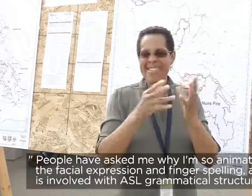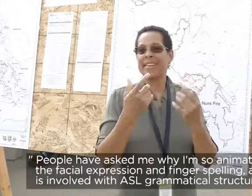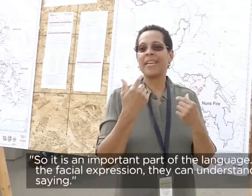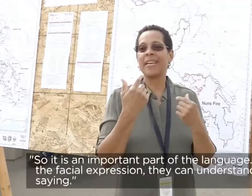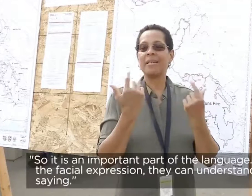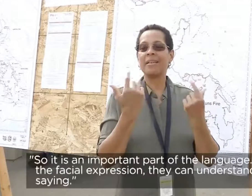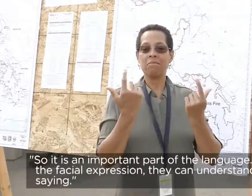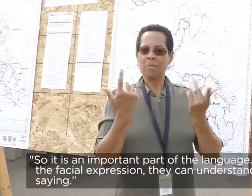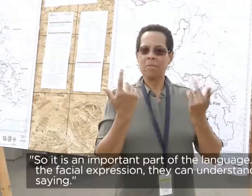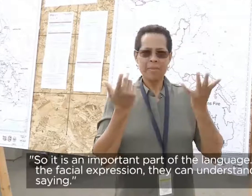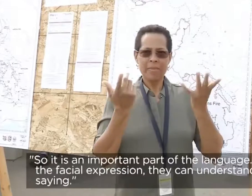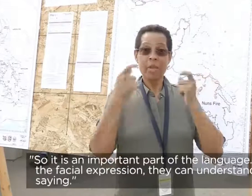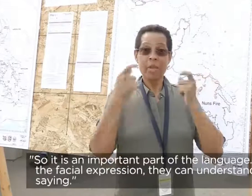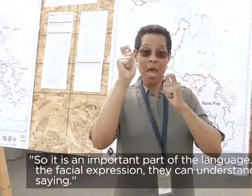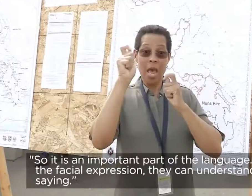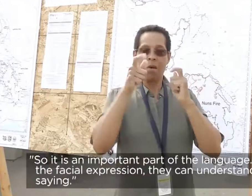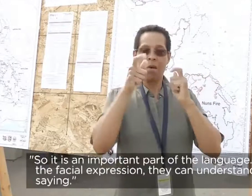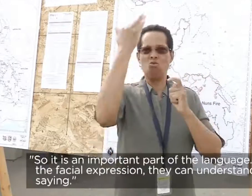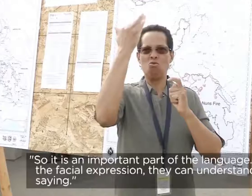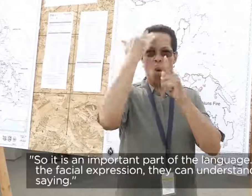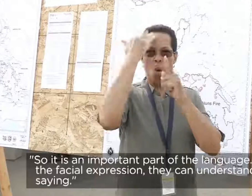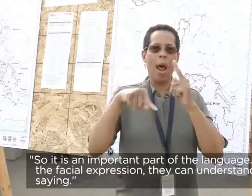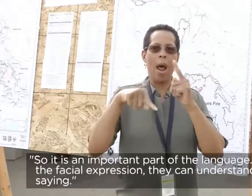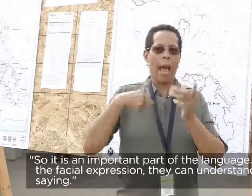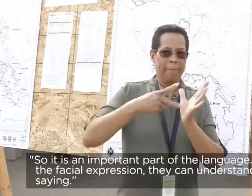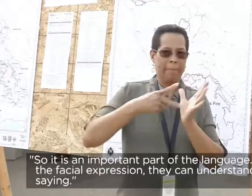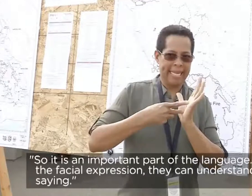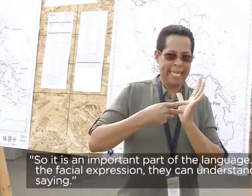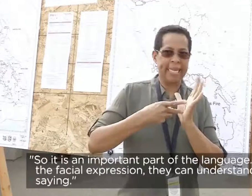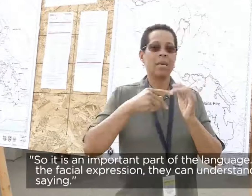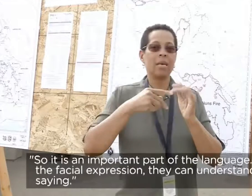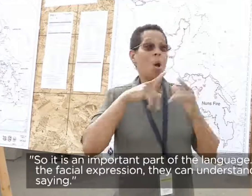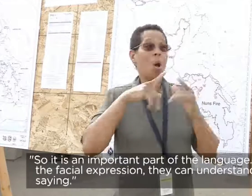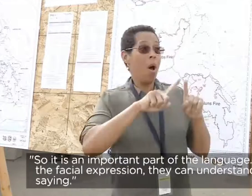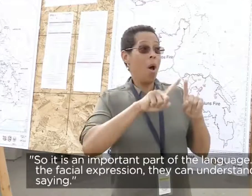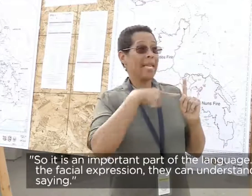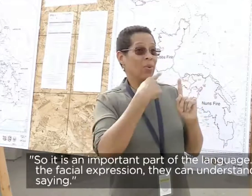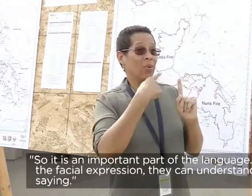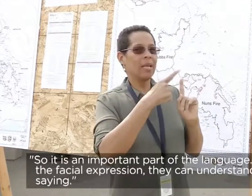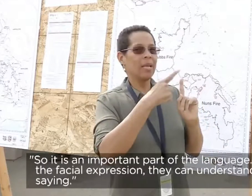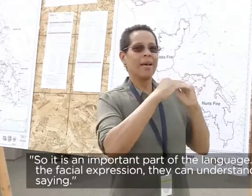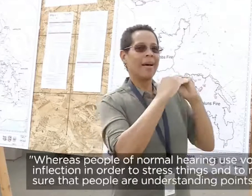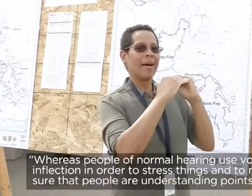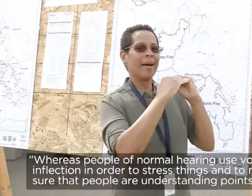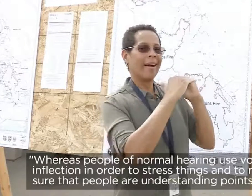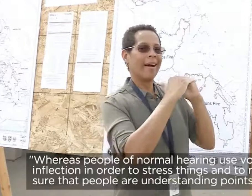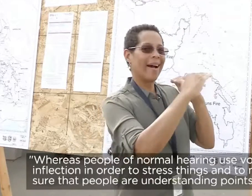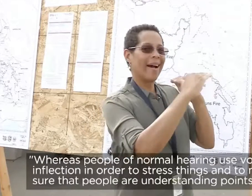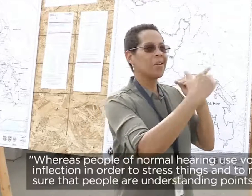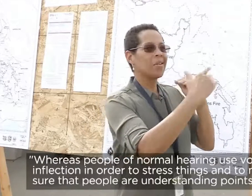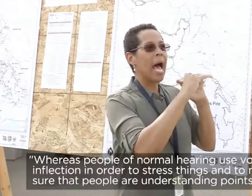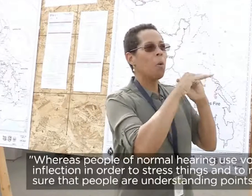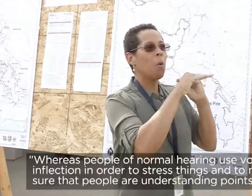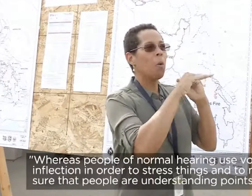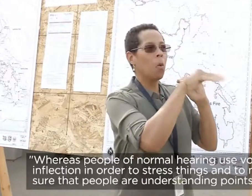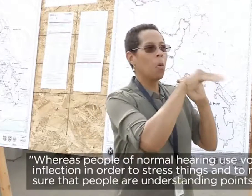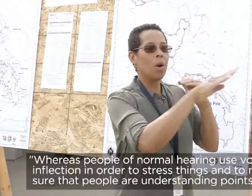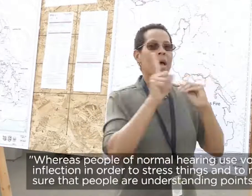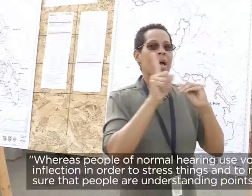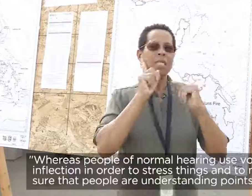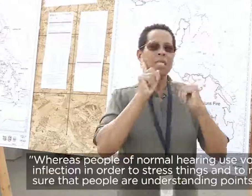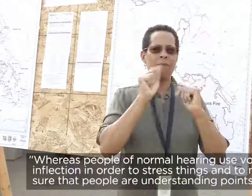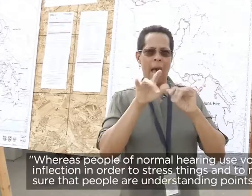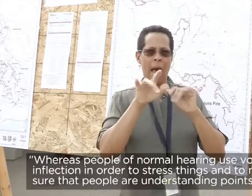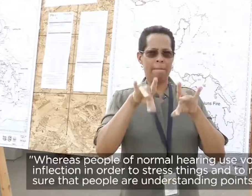grammatical structure. So it is an important part of the language. And the facial expression, they can understand that what I'm saying, whereas people of